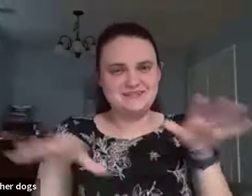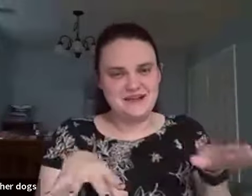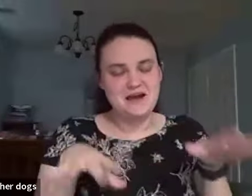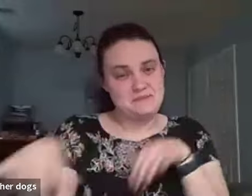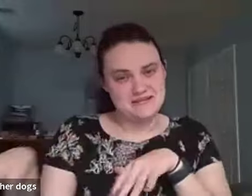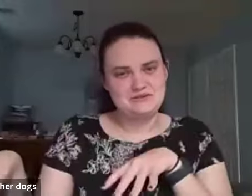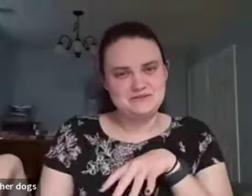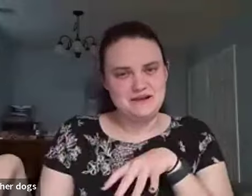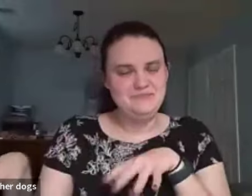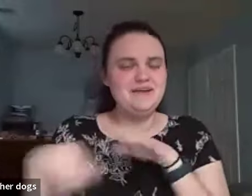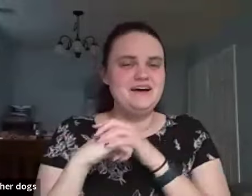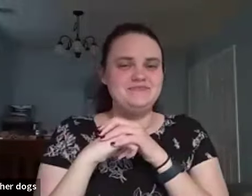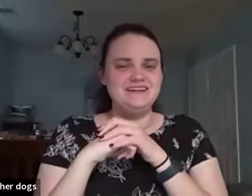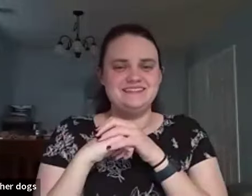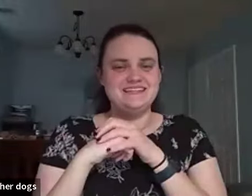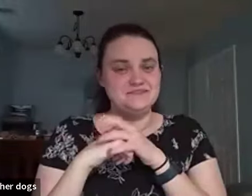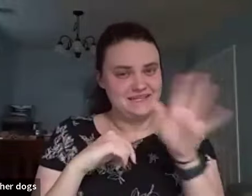deal at my school as well, because the kids have seen